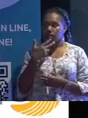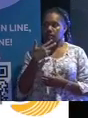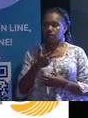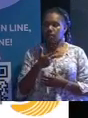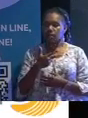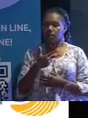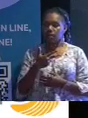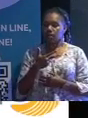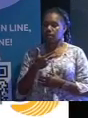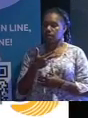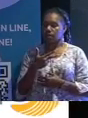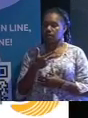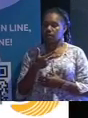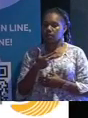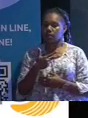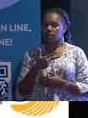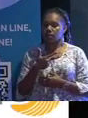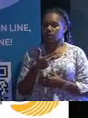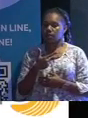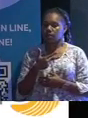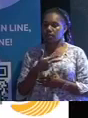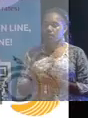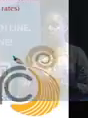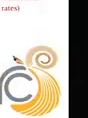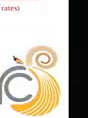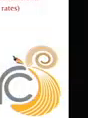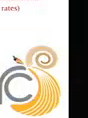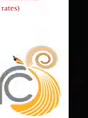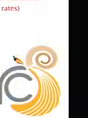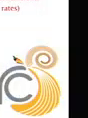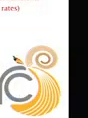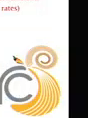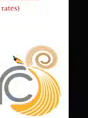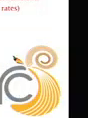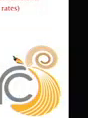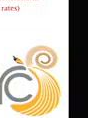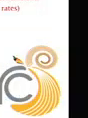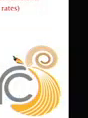Payment in lieu of notice 4,800. Total of